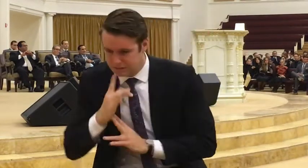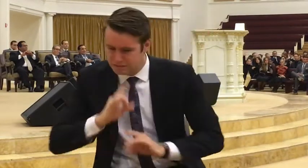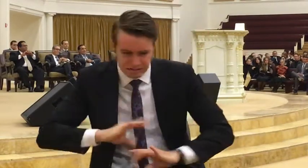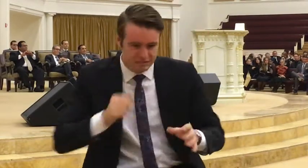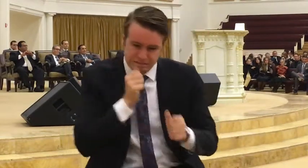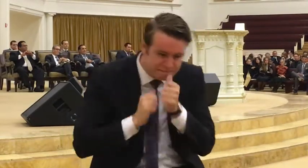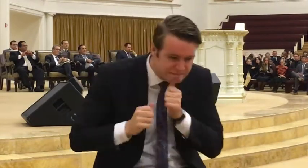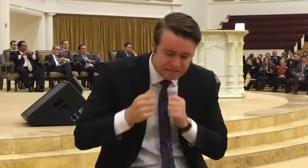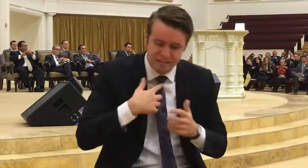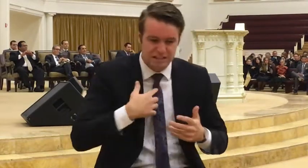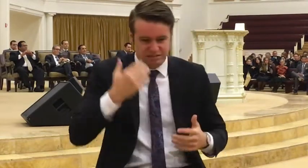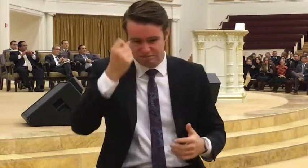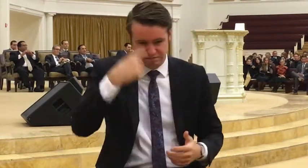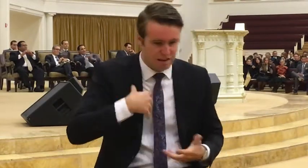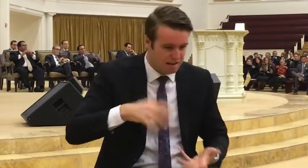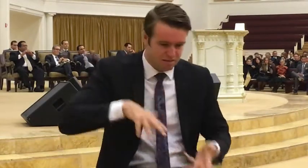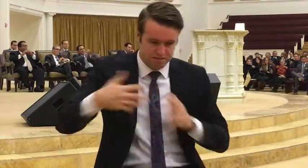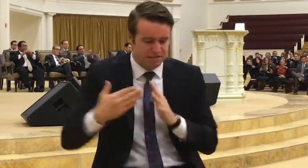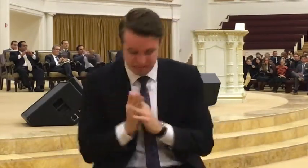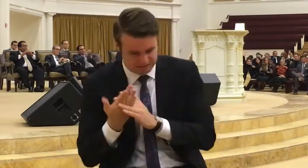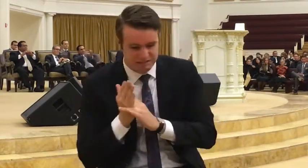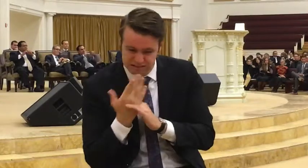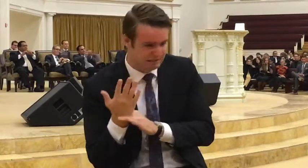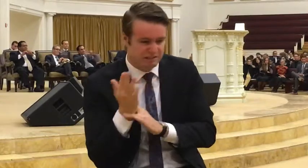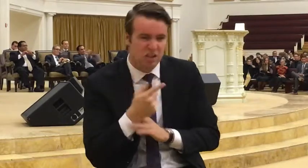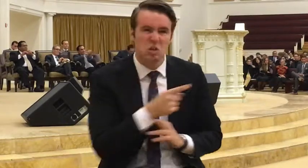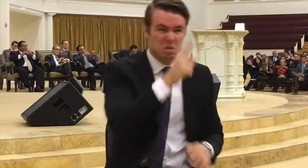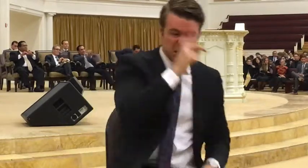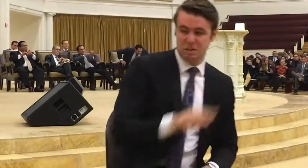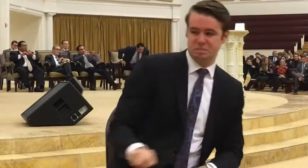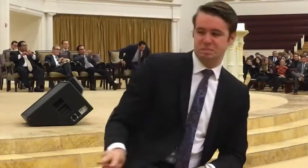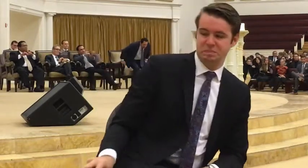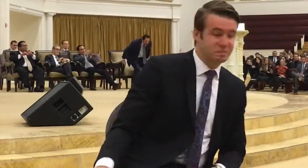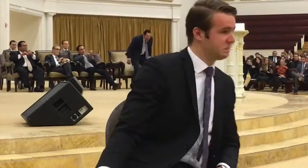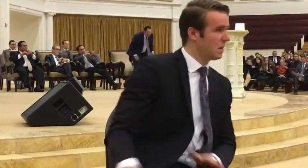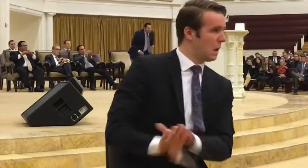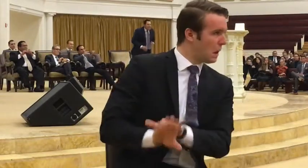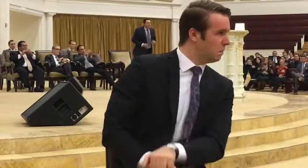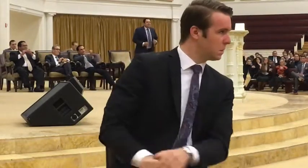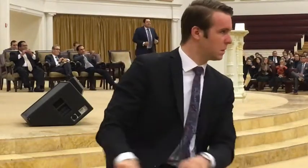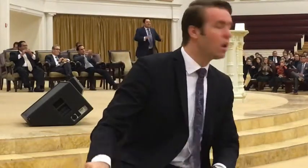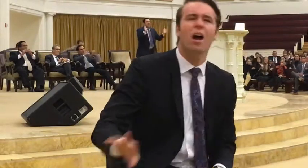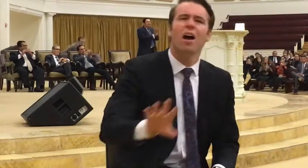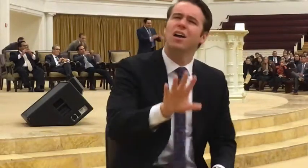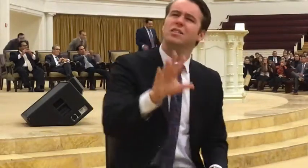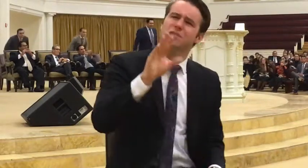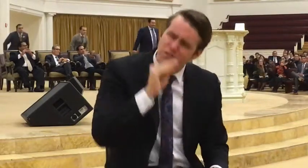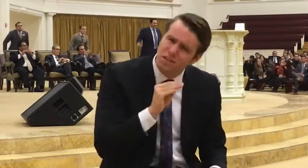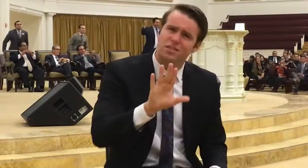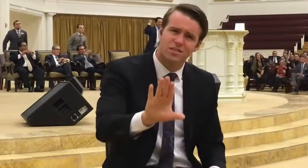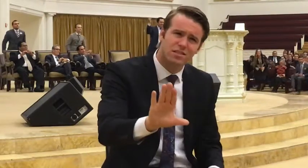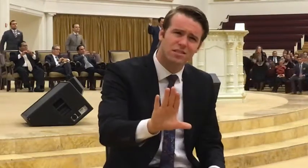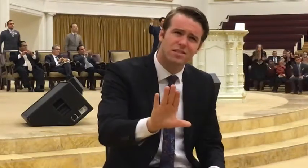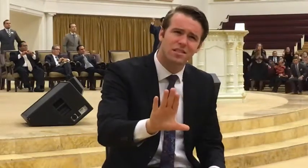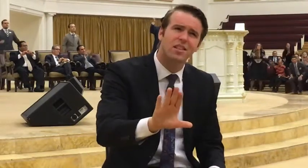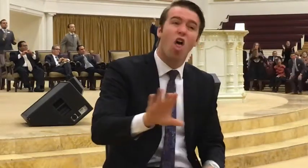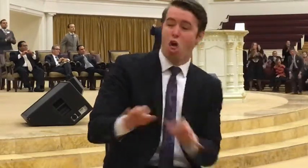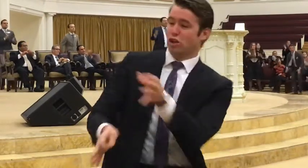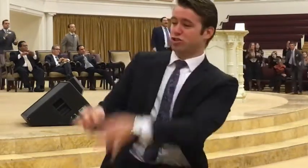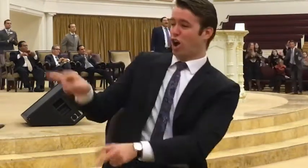and don't know all the junk they've wrestled through, and you're over there going, my God, look at that hypocrite. You need to shut your mouth and